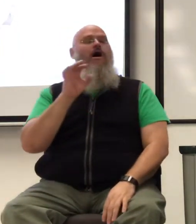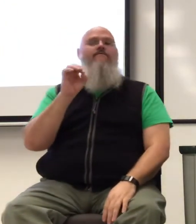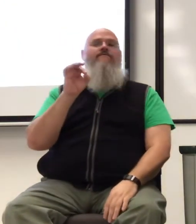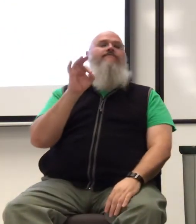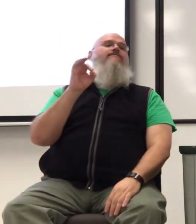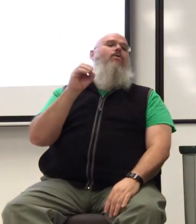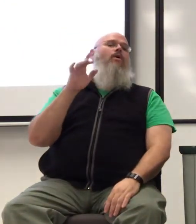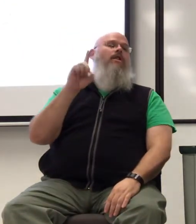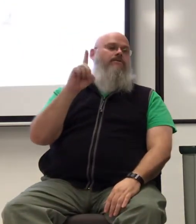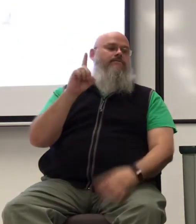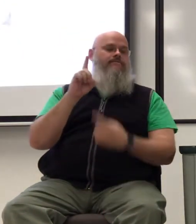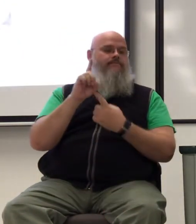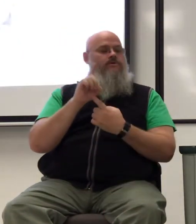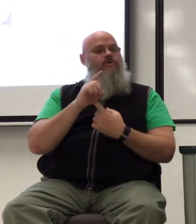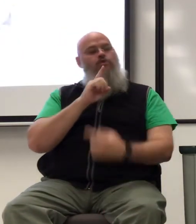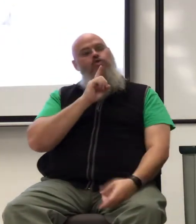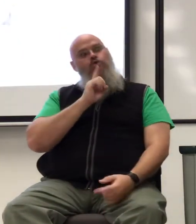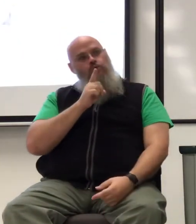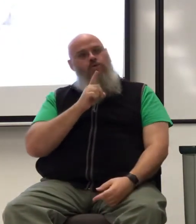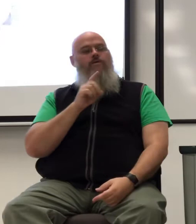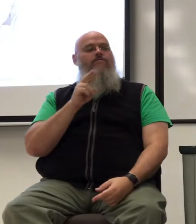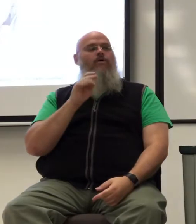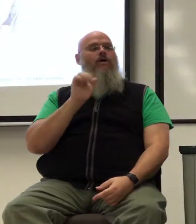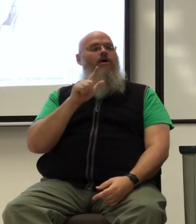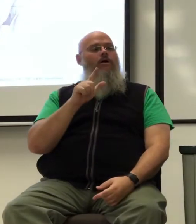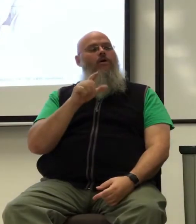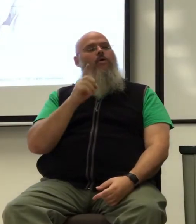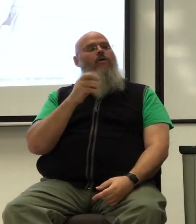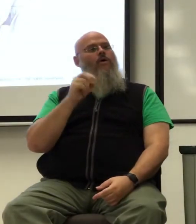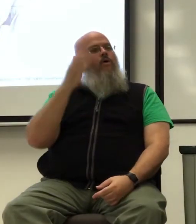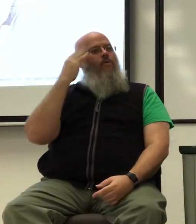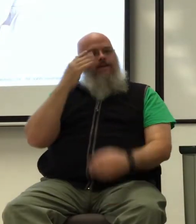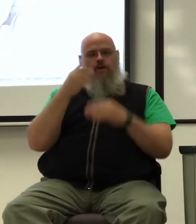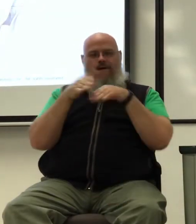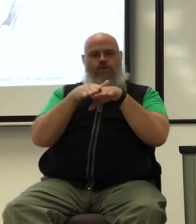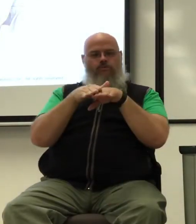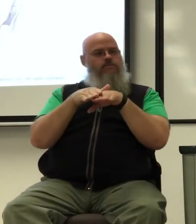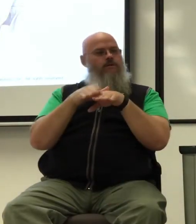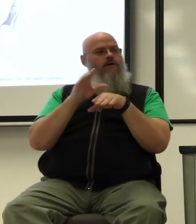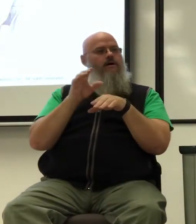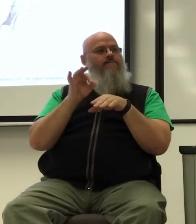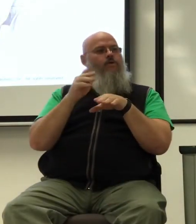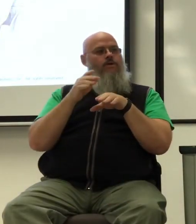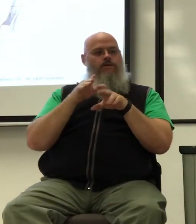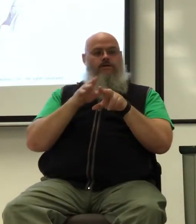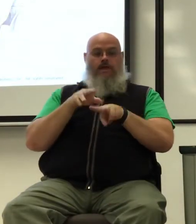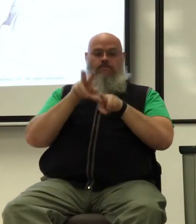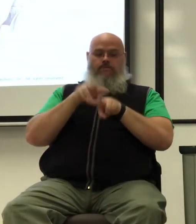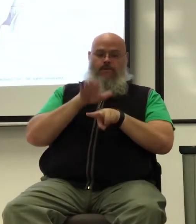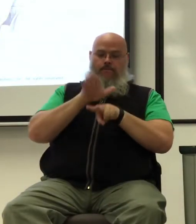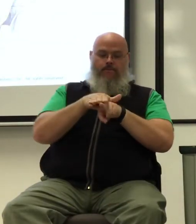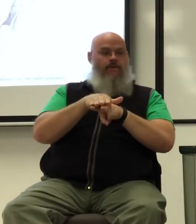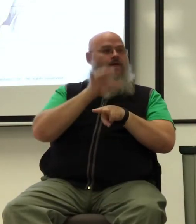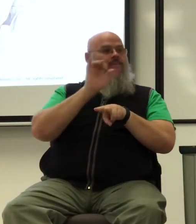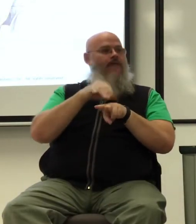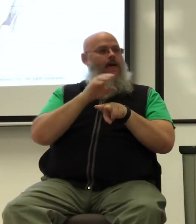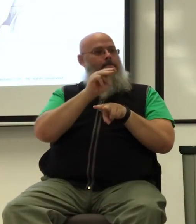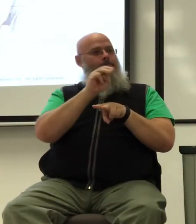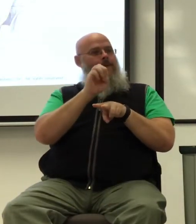ligament, vocal cord, true vocal cord, vocal fold. They call it fold when you put the membrane over the ligament.